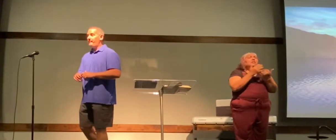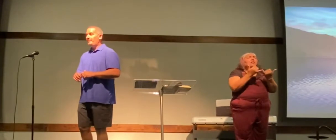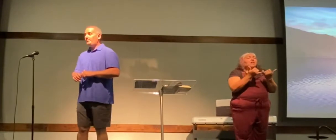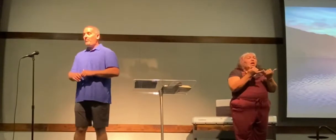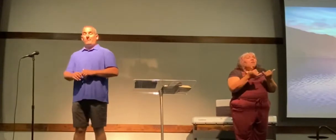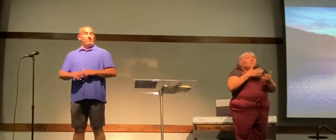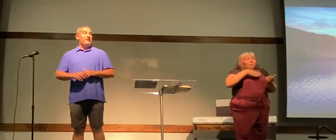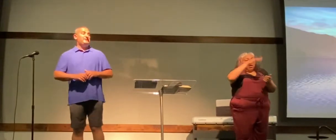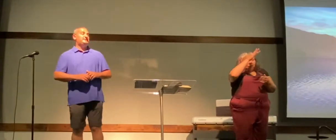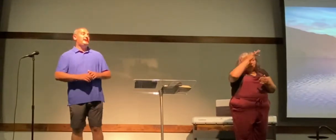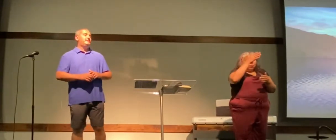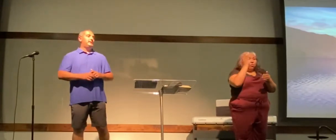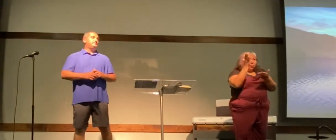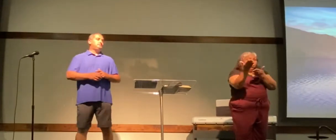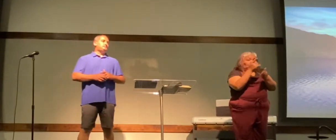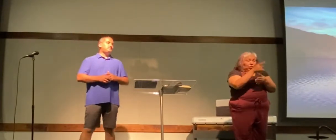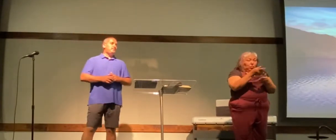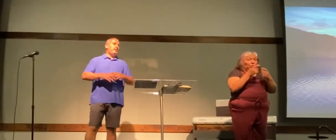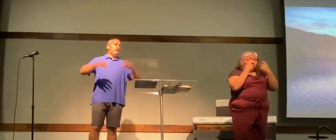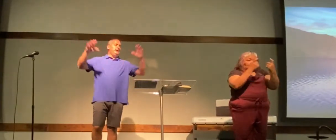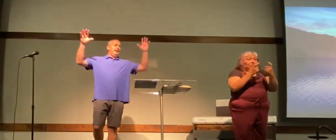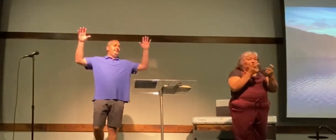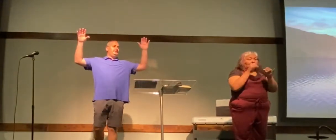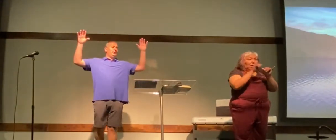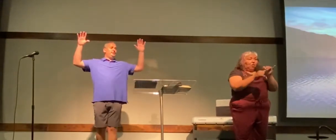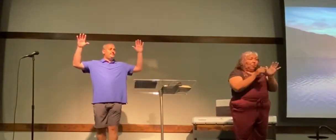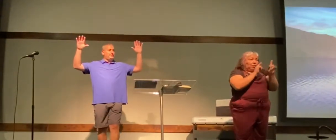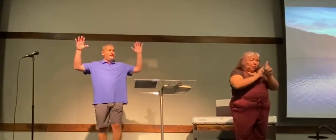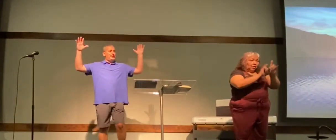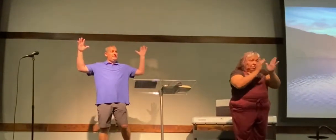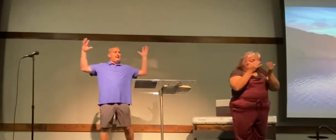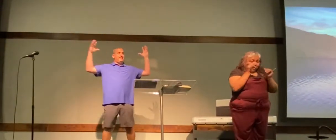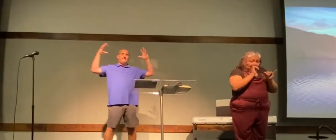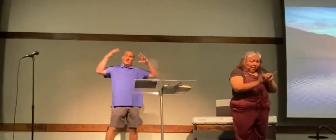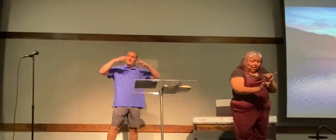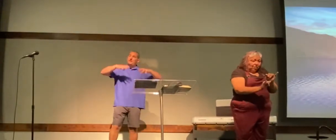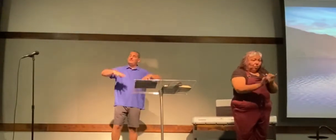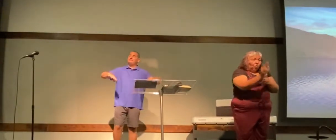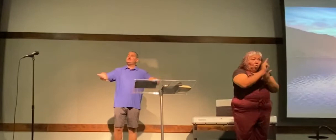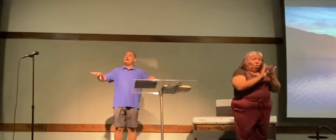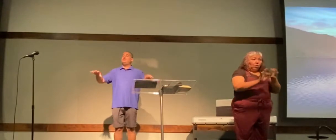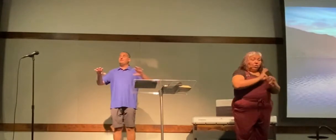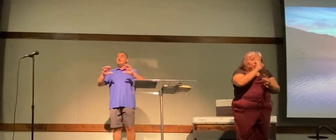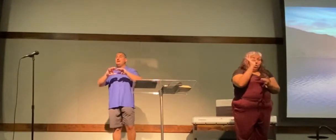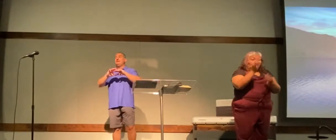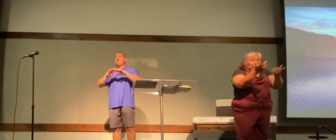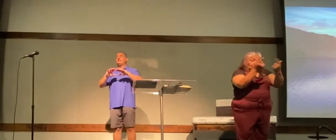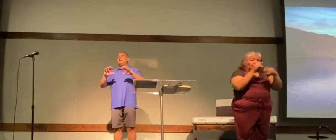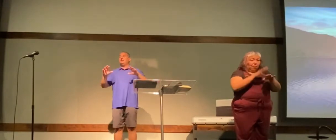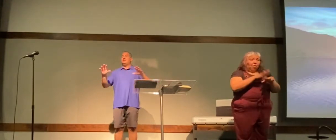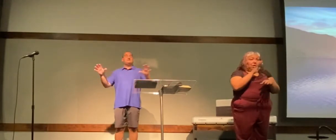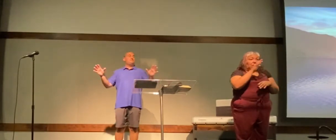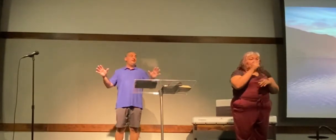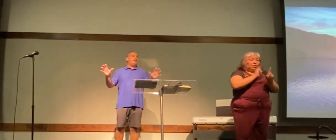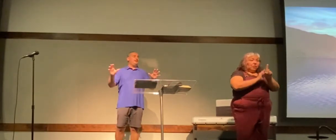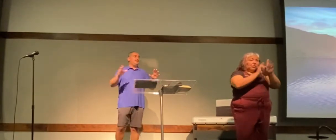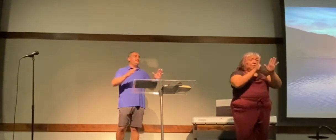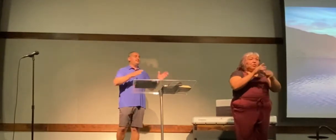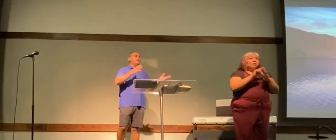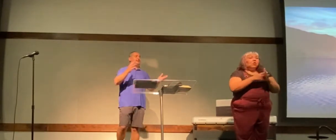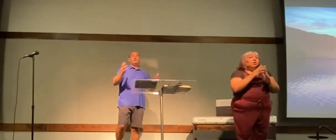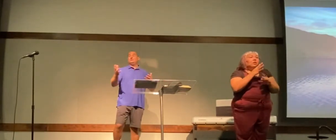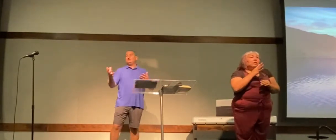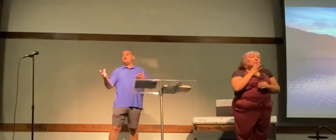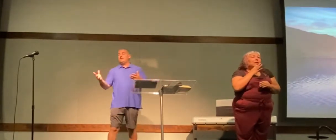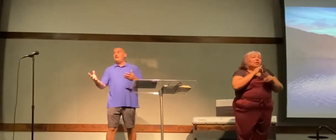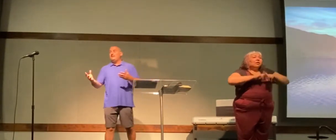gift. And they stayed there. And then the Holy Spirit came down and fell upon the disciples. And they started speaking in